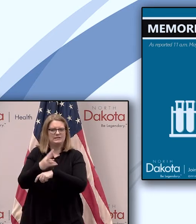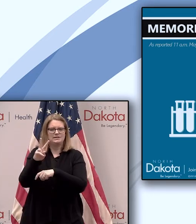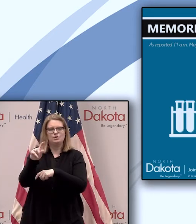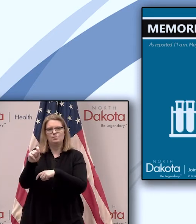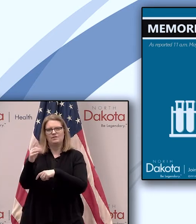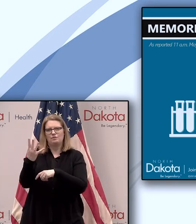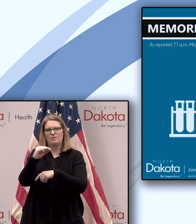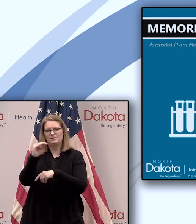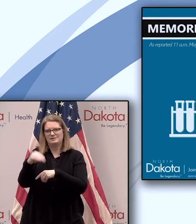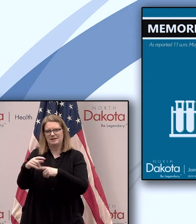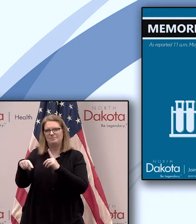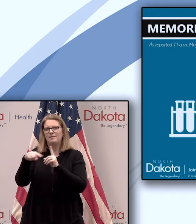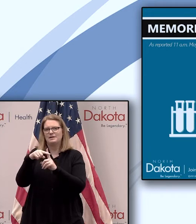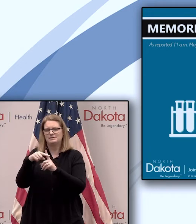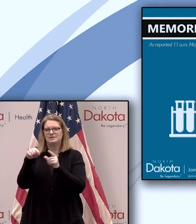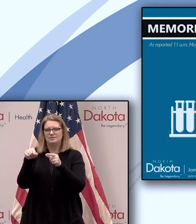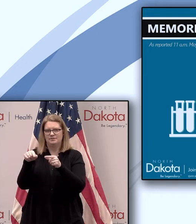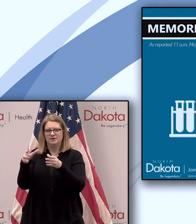so,